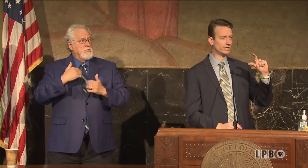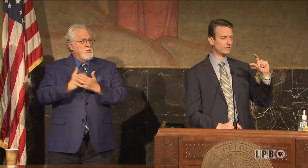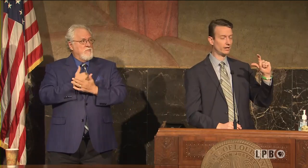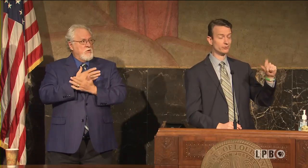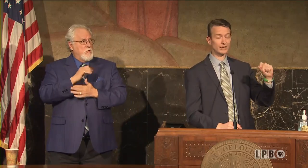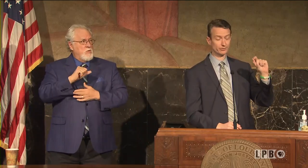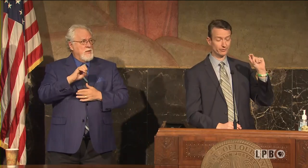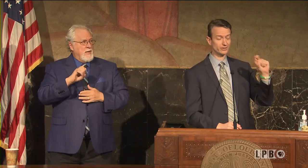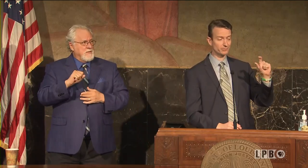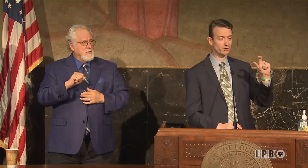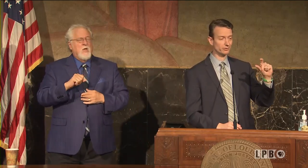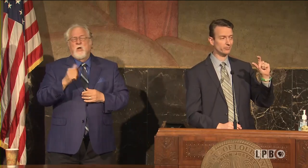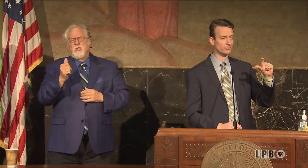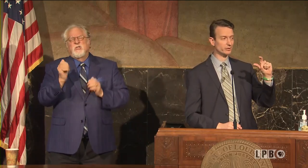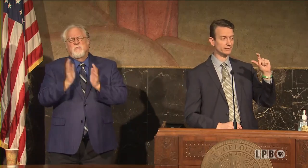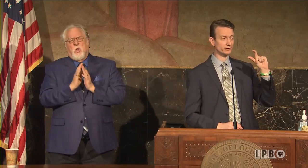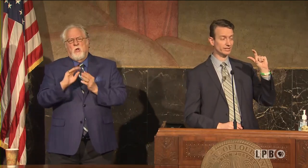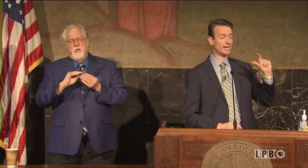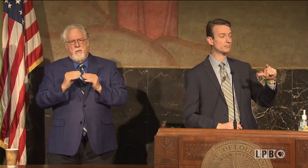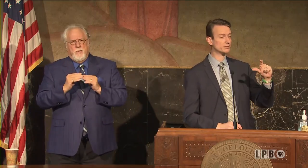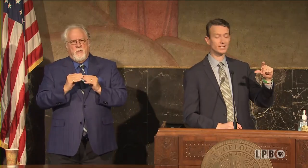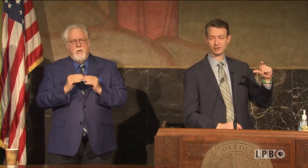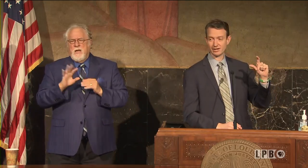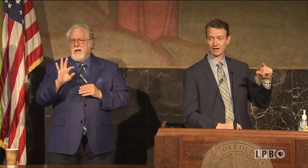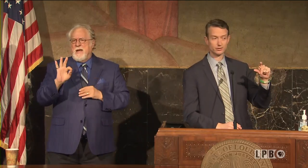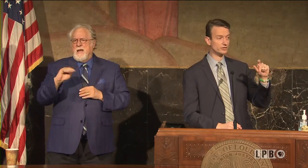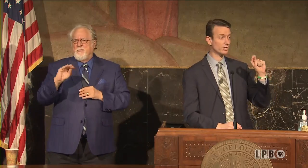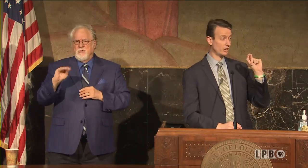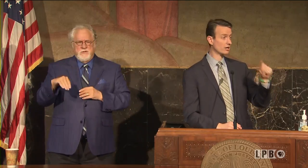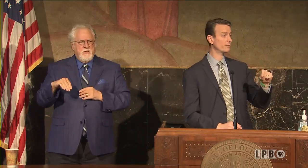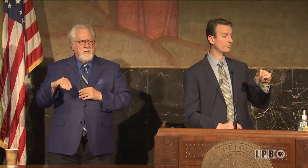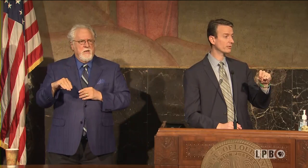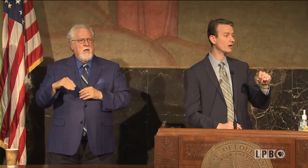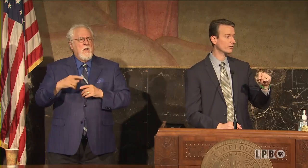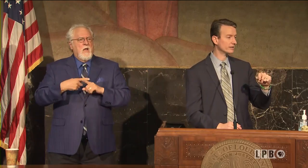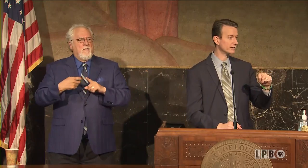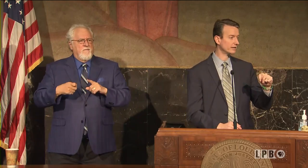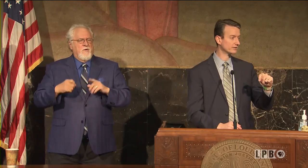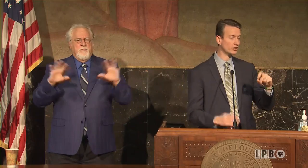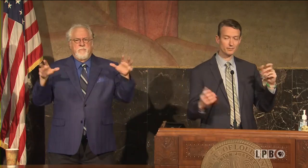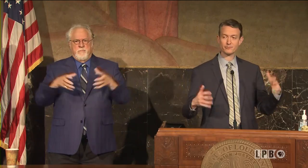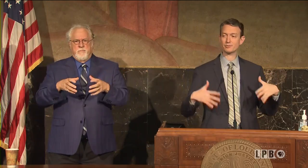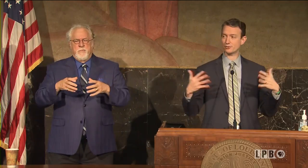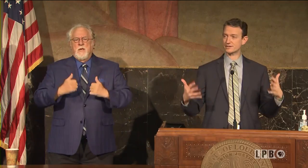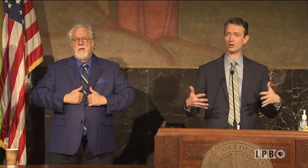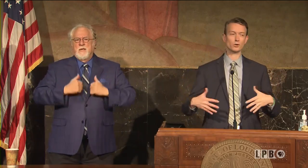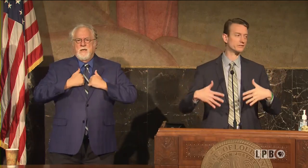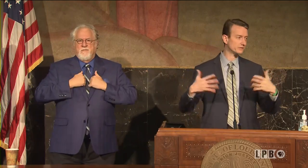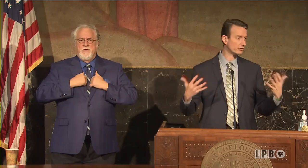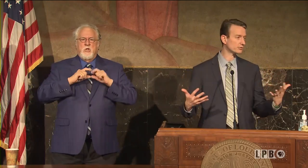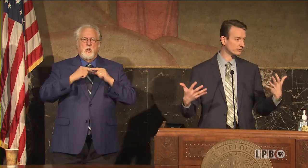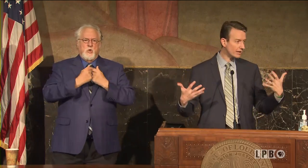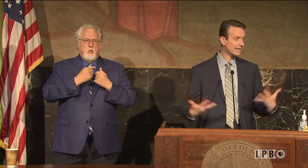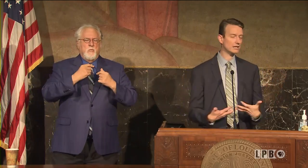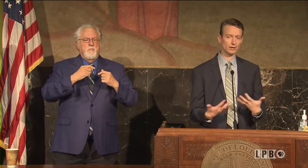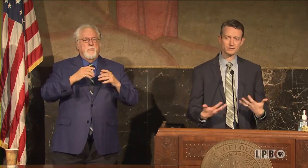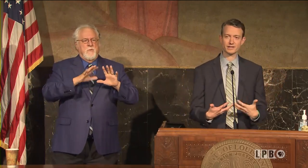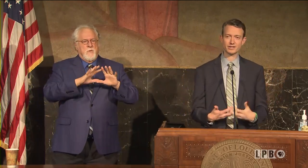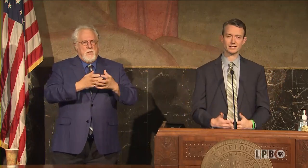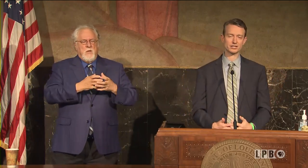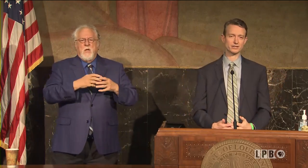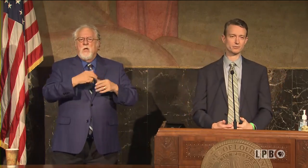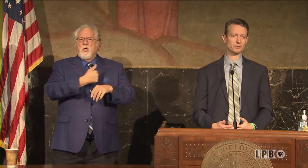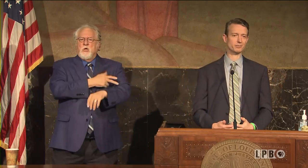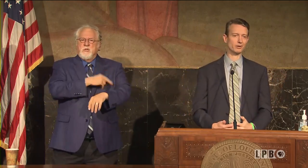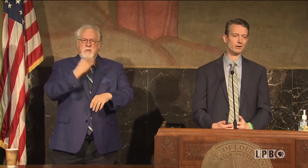cases, rather a very small number of the new cases, only 9% on average, are coming from congregate settings, are coming from the nursing homes, these other sort of close